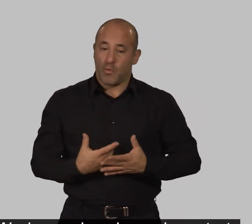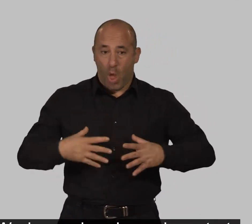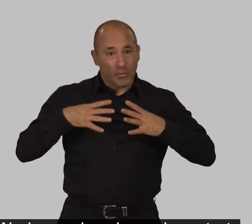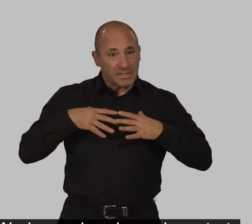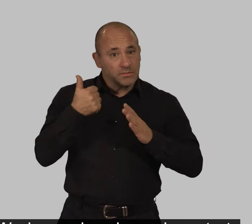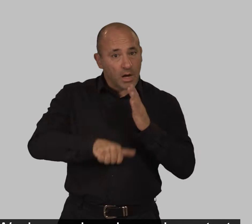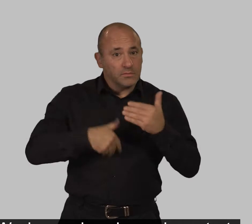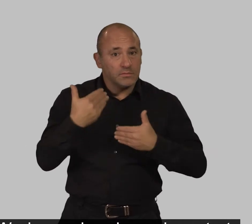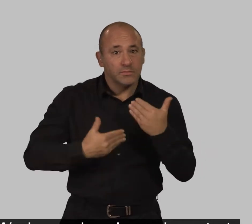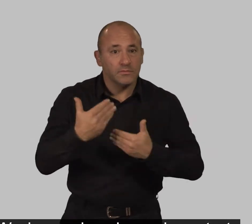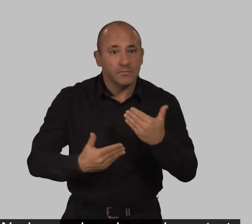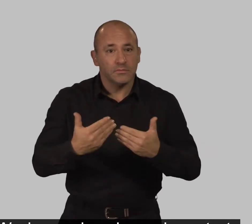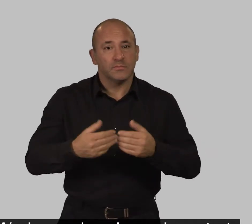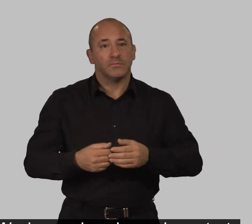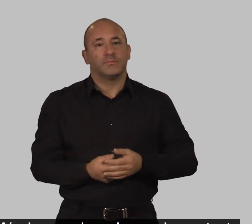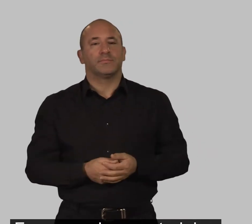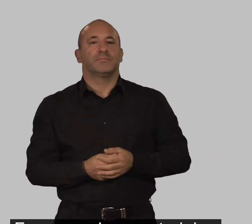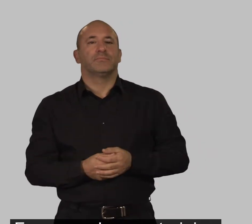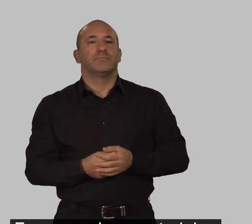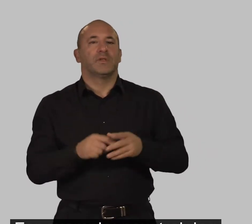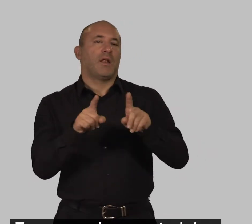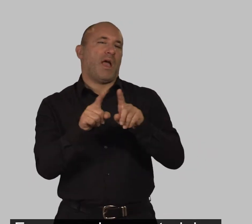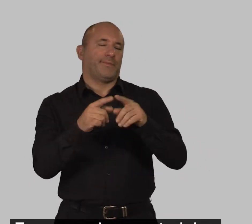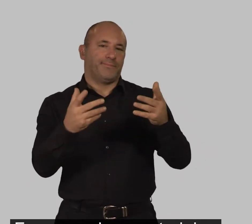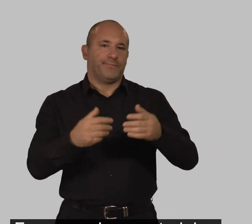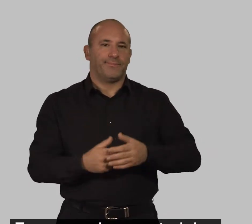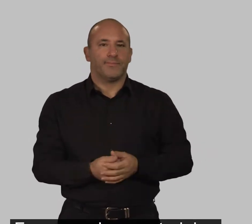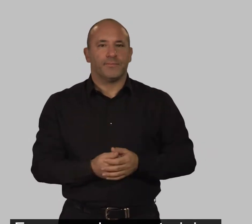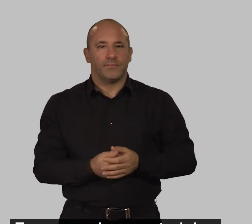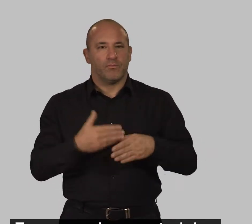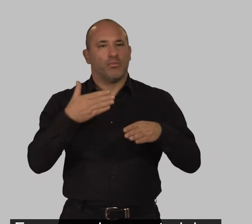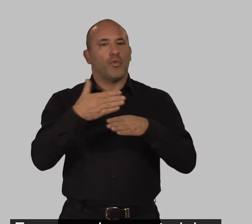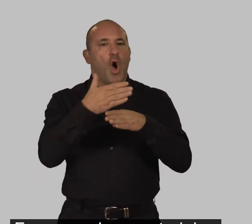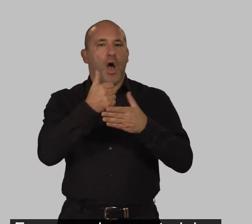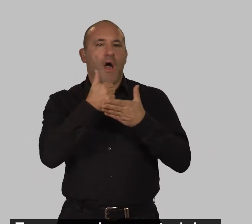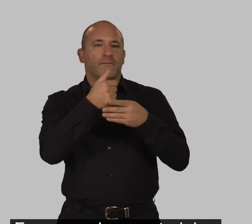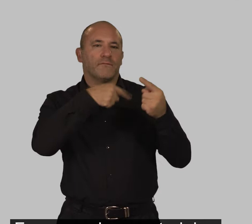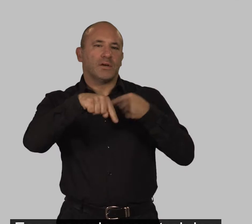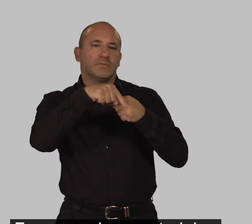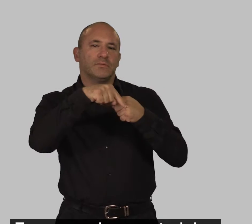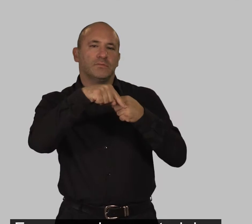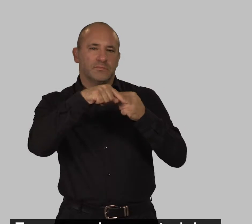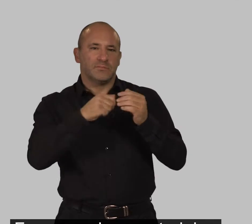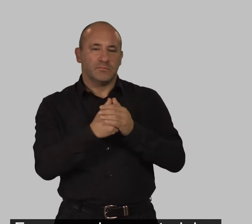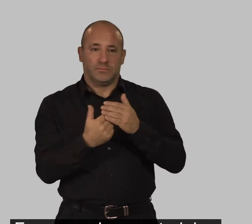We have already made a start. For example, new training for work coaches,